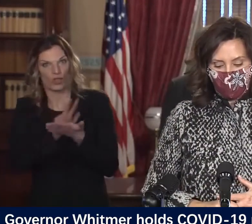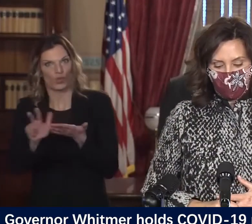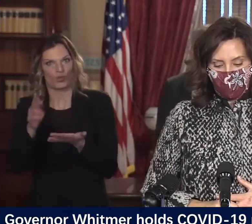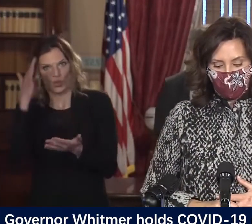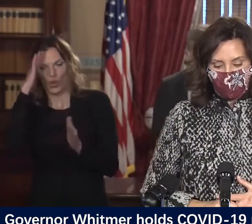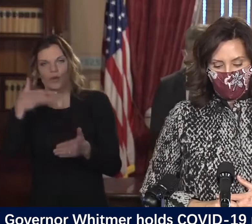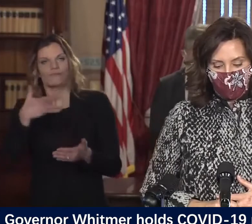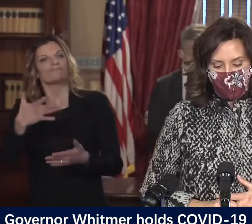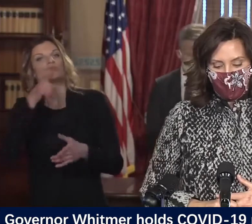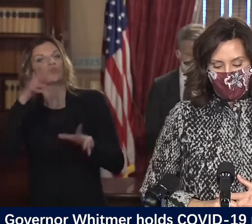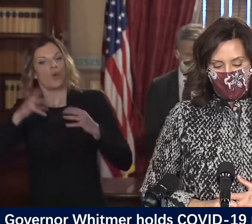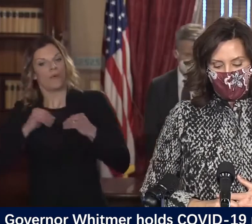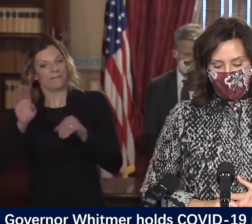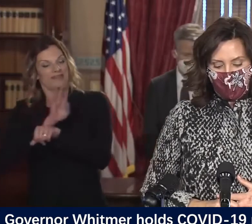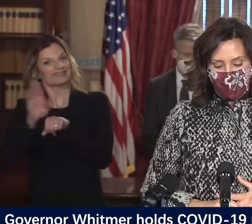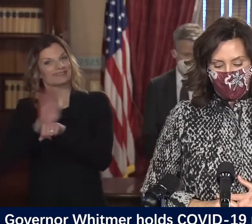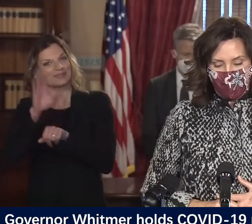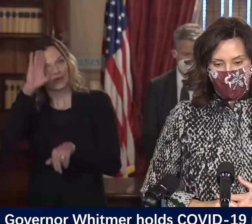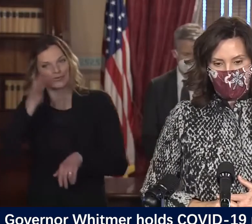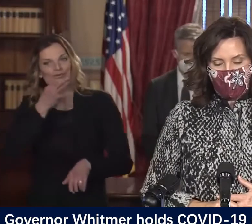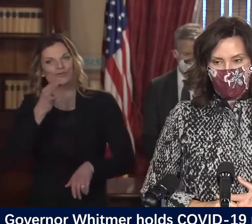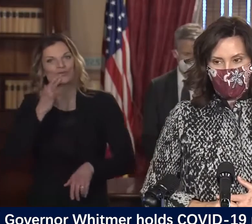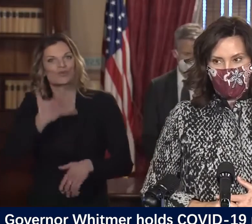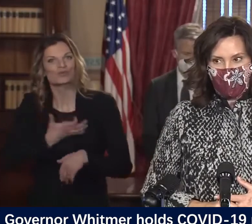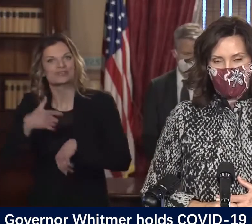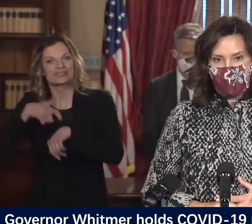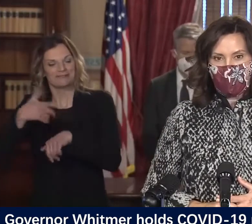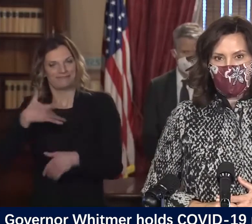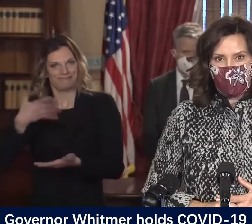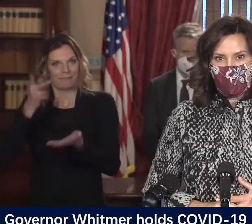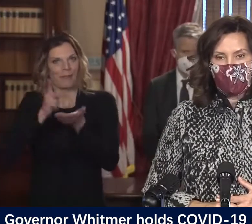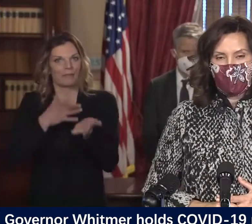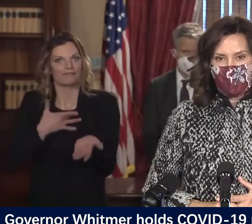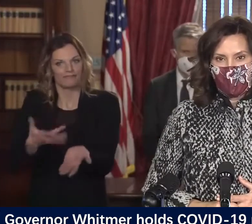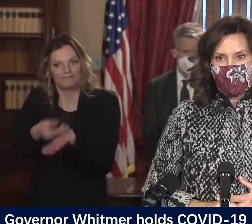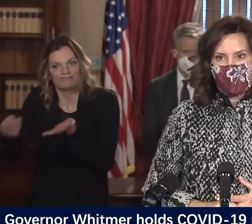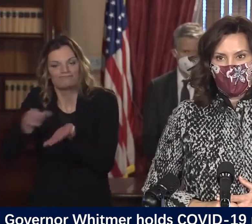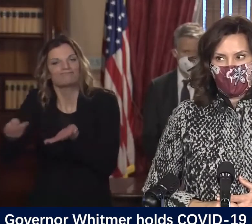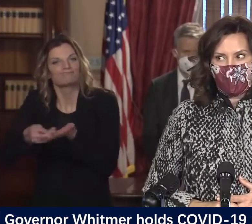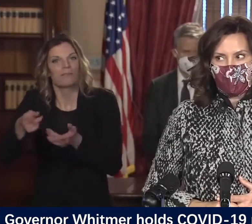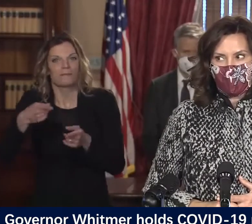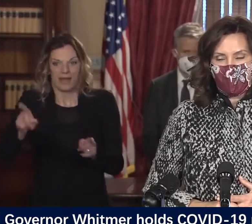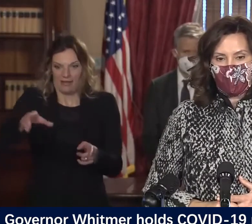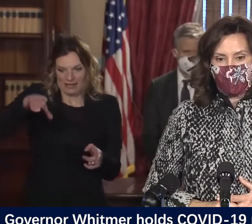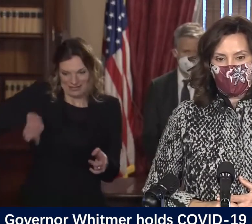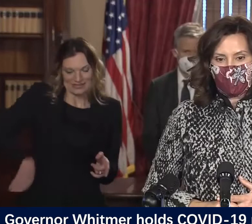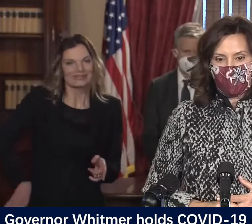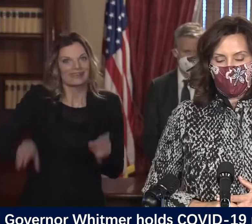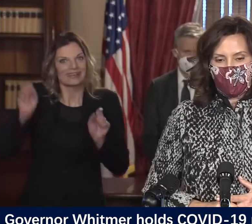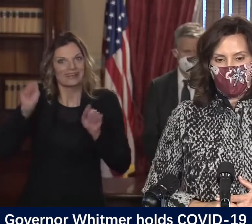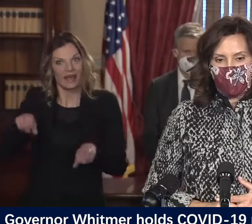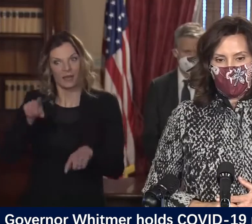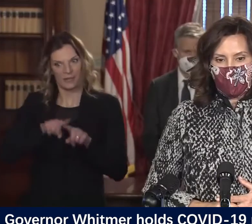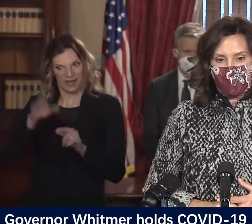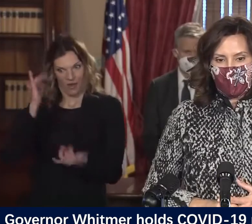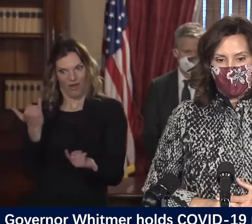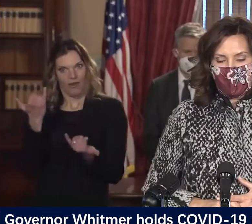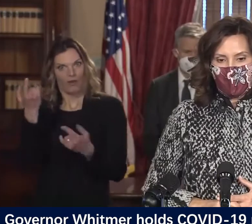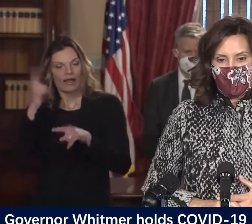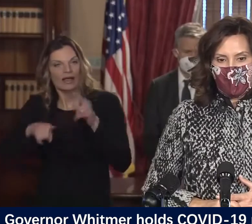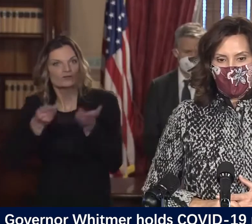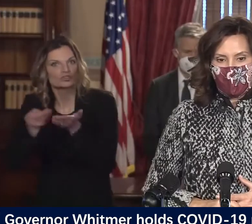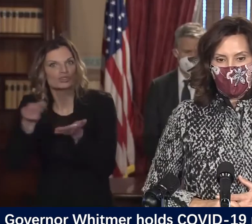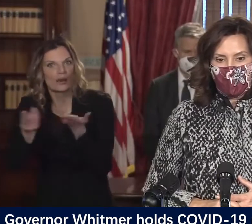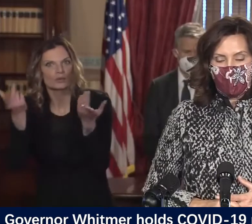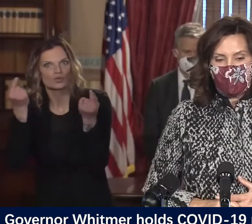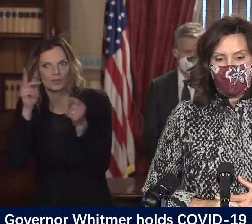income. What are you proposing to the legislature or to Congress for these business owners so that we don't lose thousands and thousands